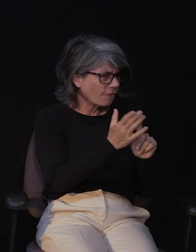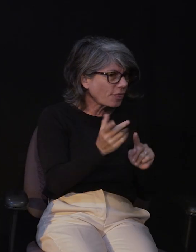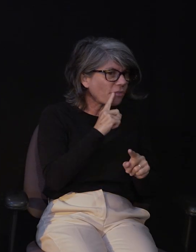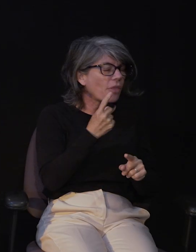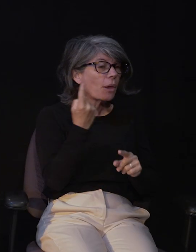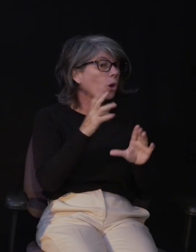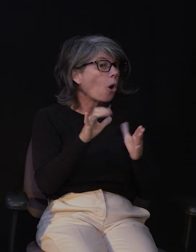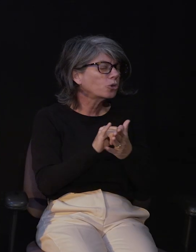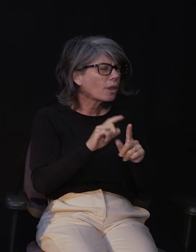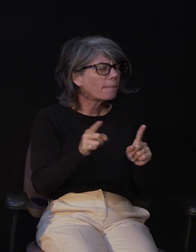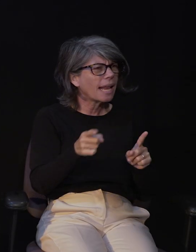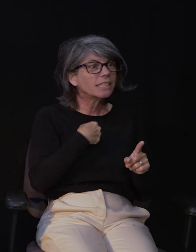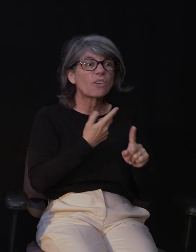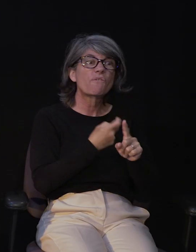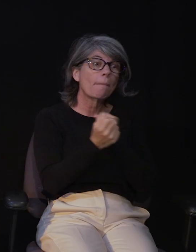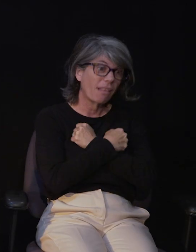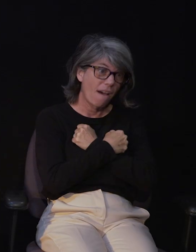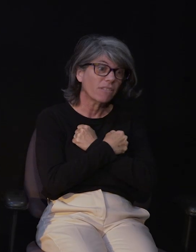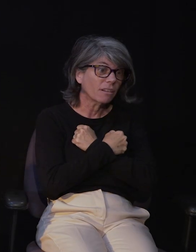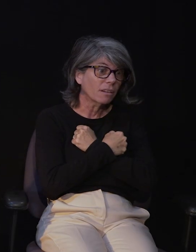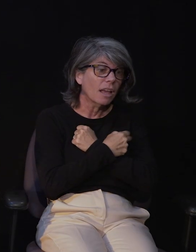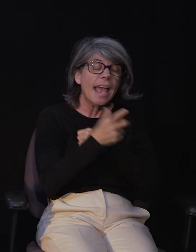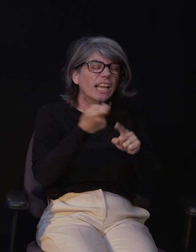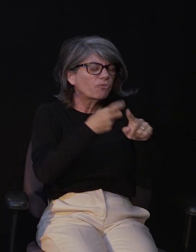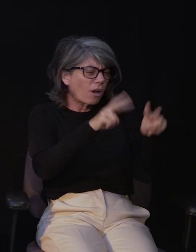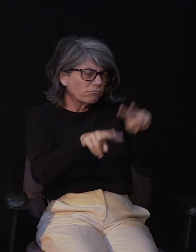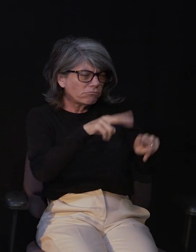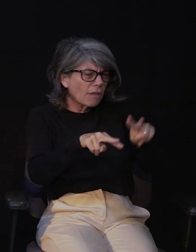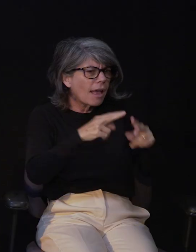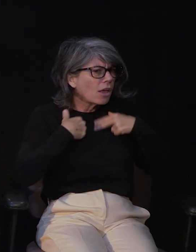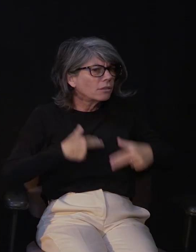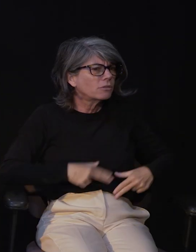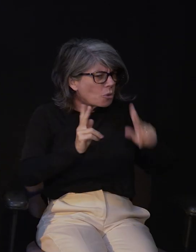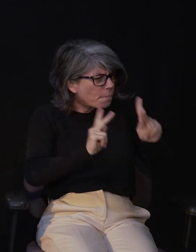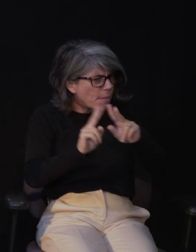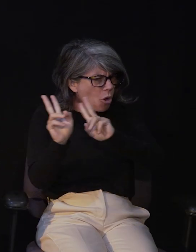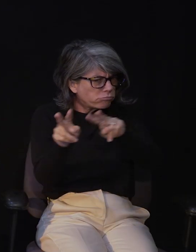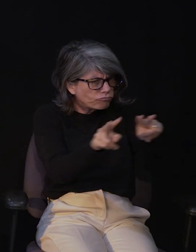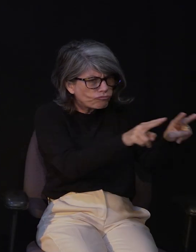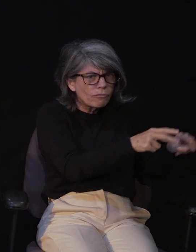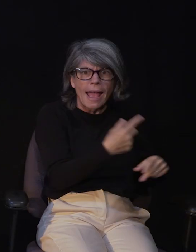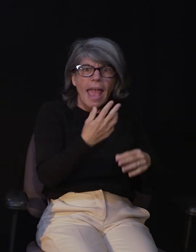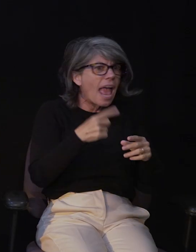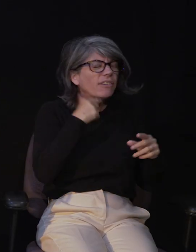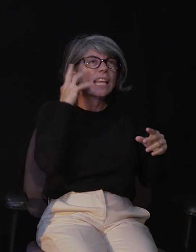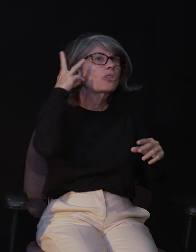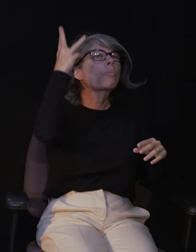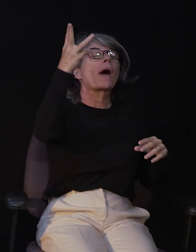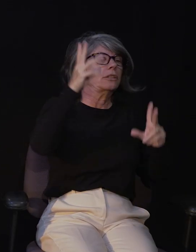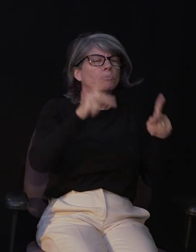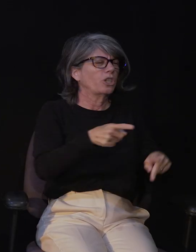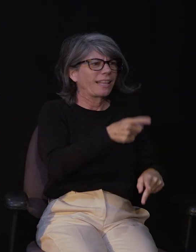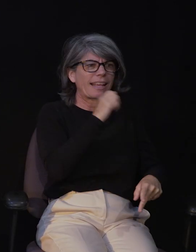would all do, but it's like, it's from love. And it's from observing humanity. Even if it's like the wildest character, you're like,